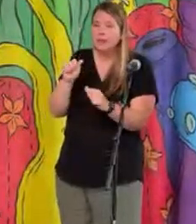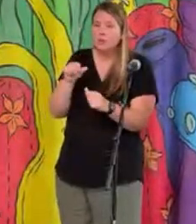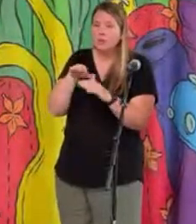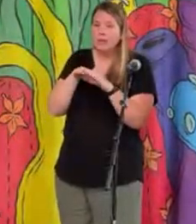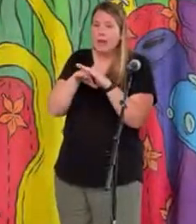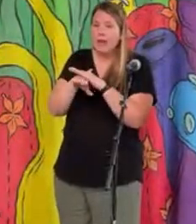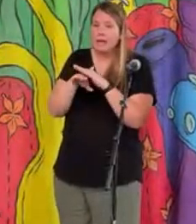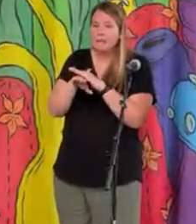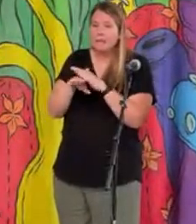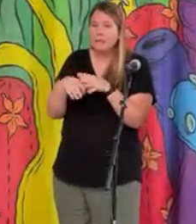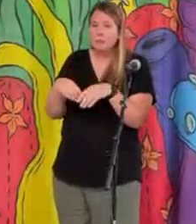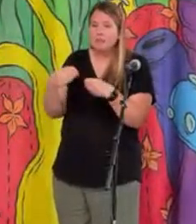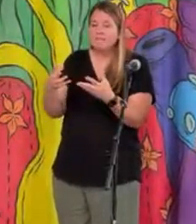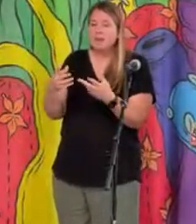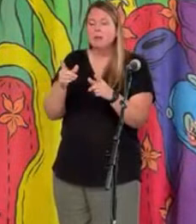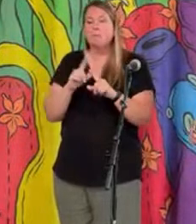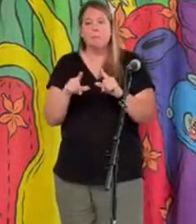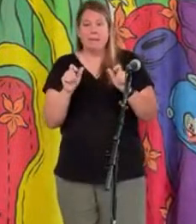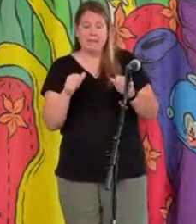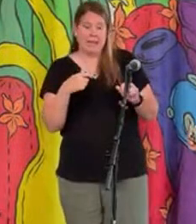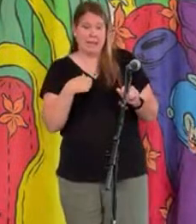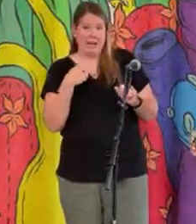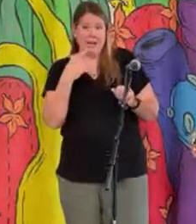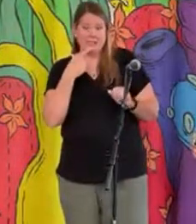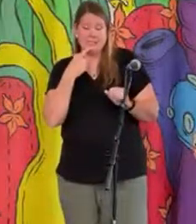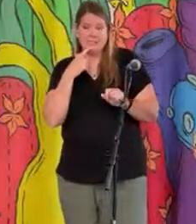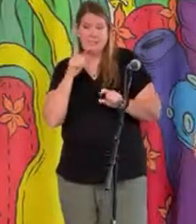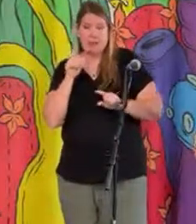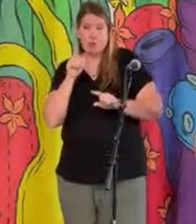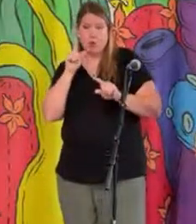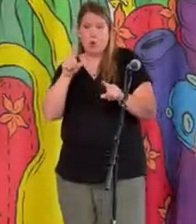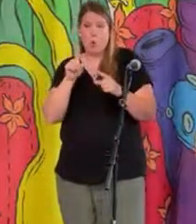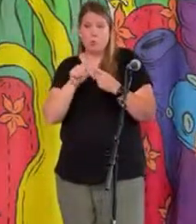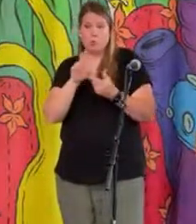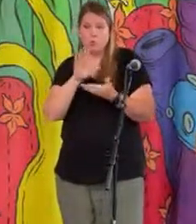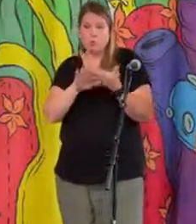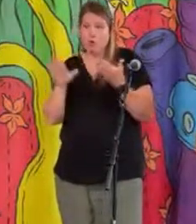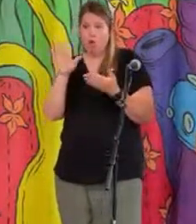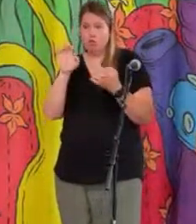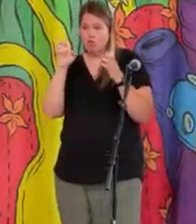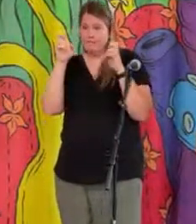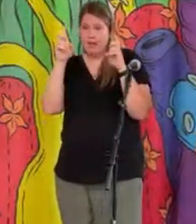access. But like, can I say, go to the College of Ed?